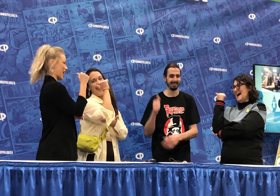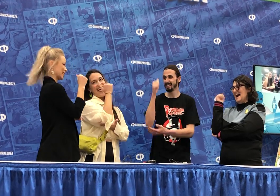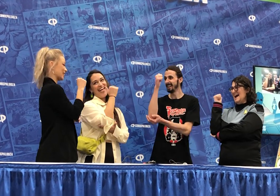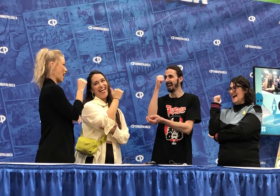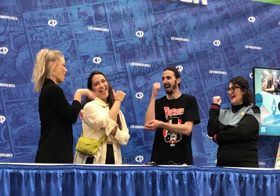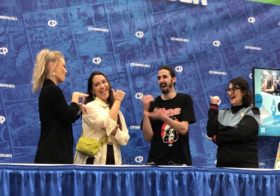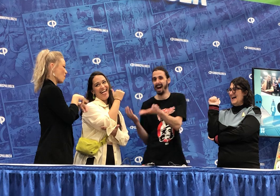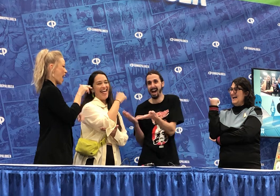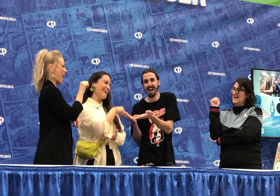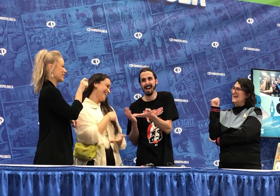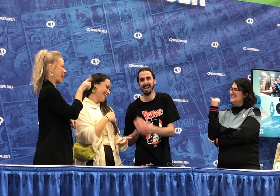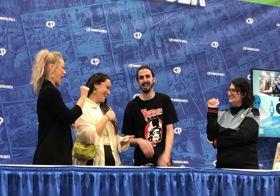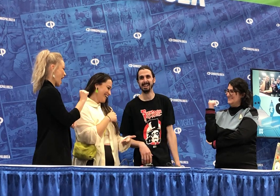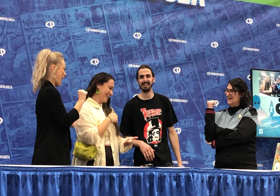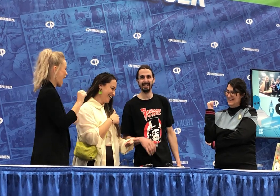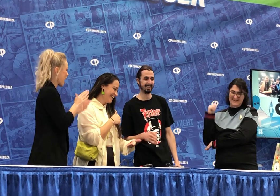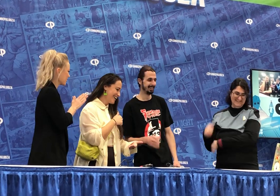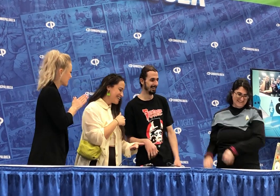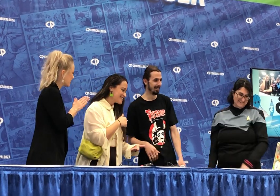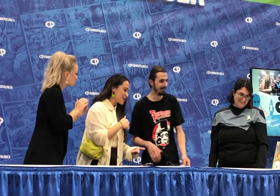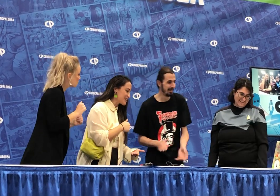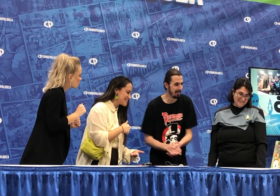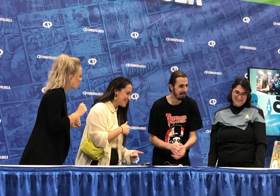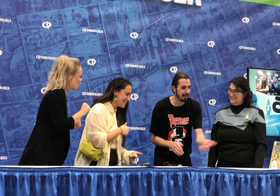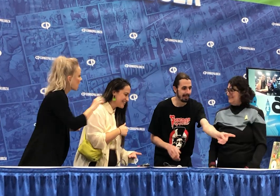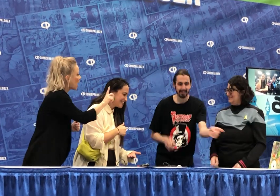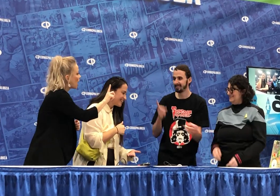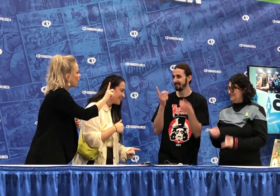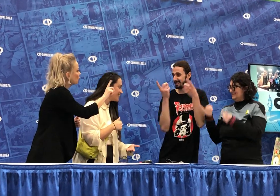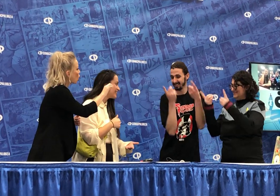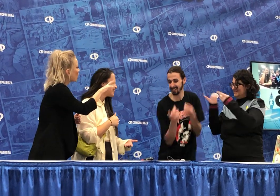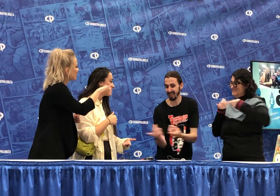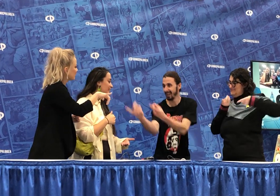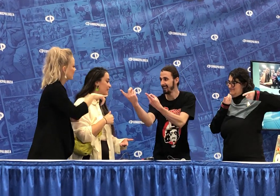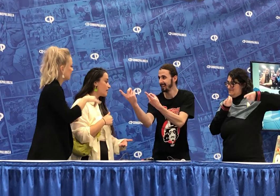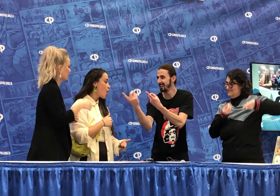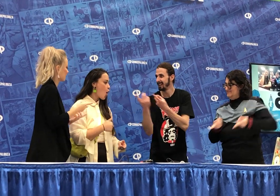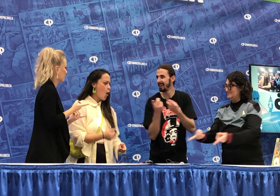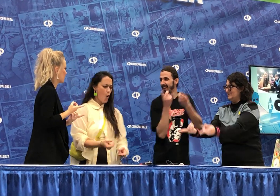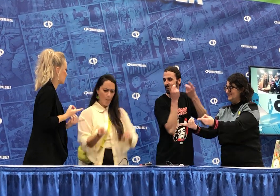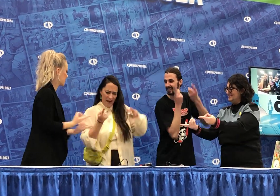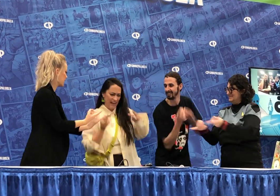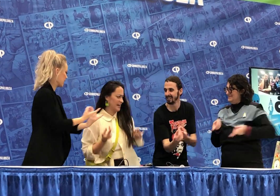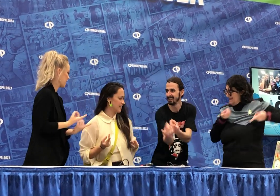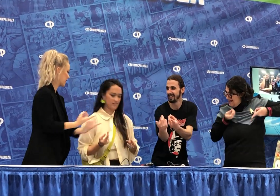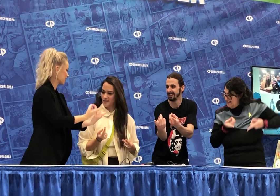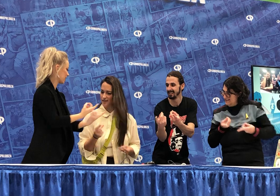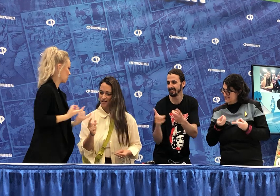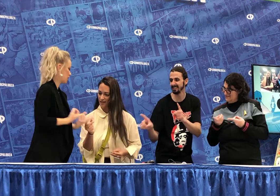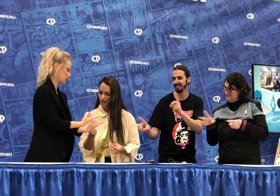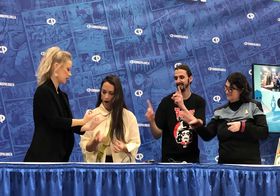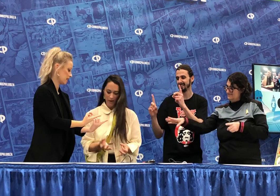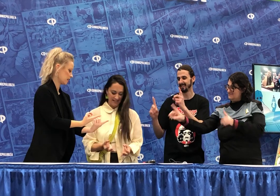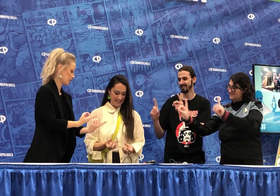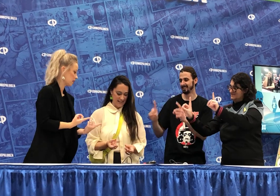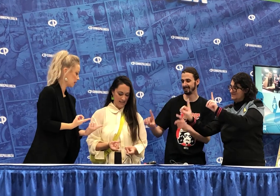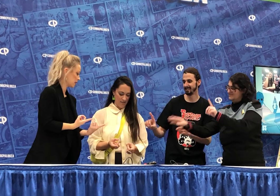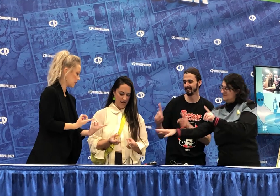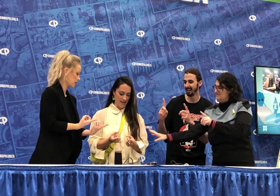Asta, you got it, Asta, yes. Darcy is D's with skiing, like this. Like